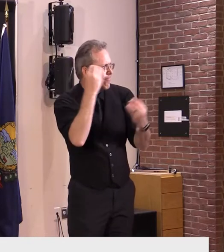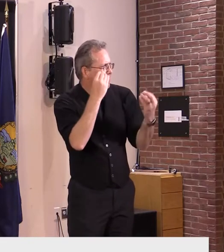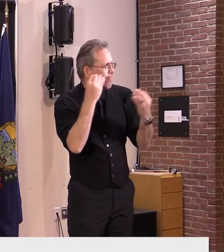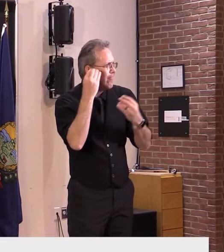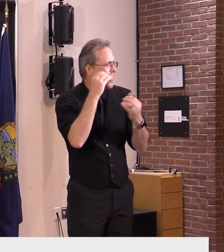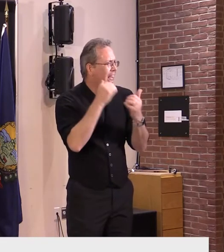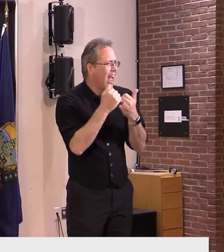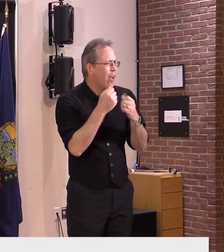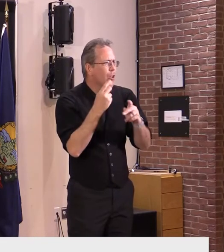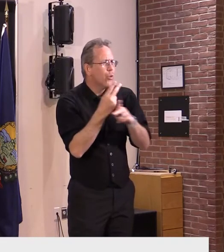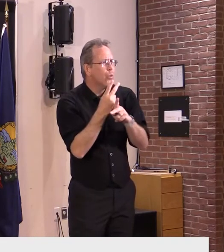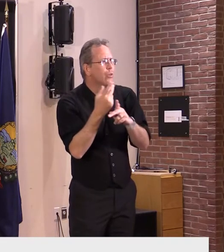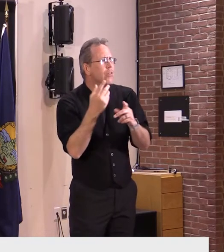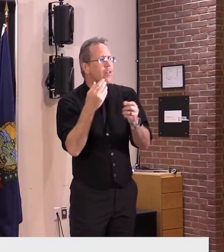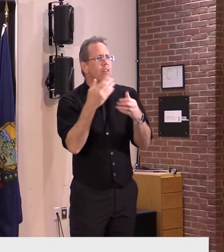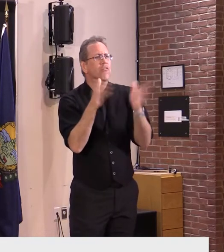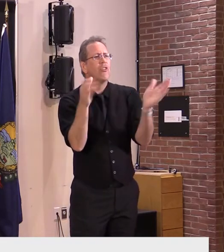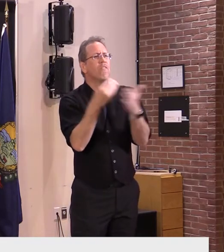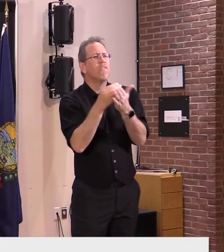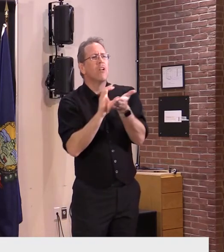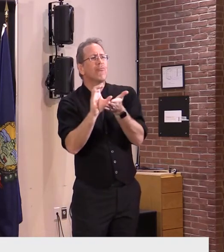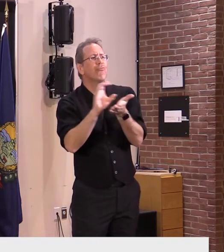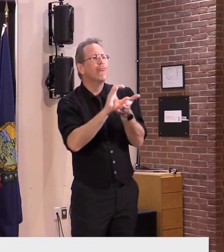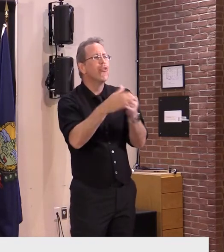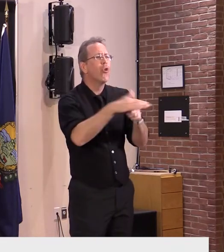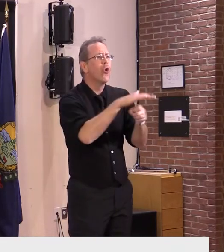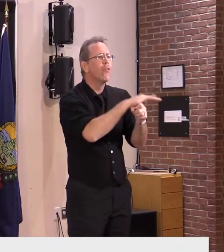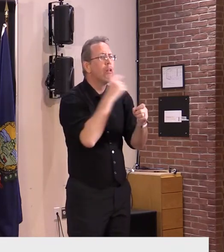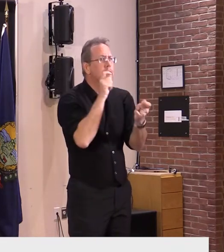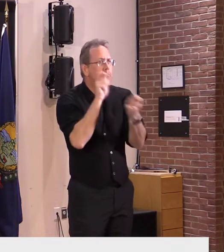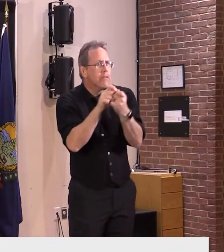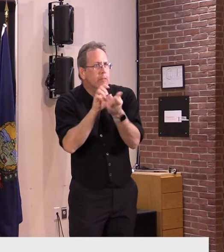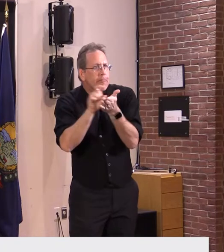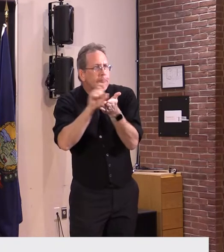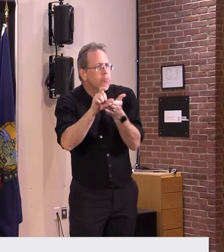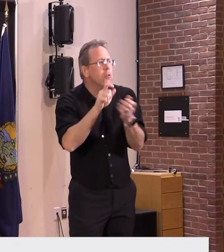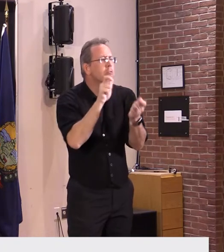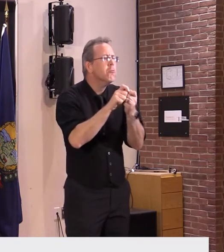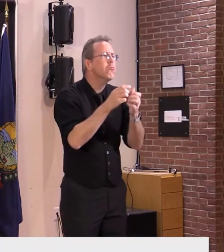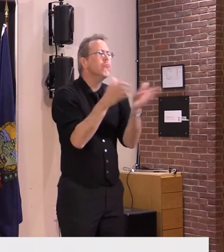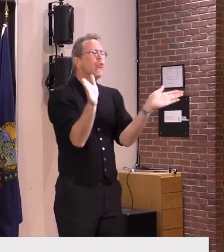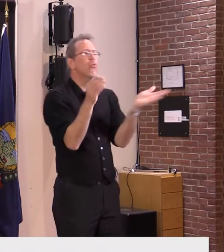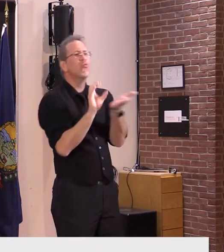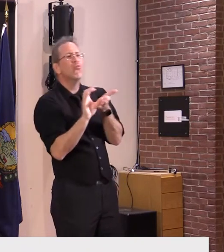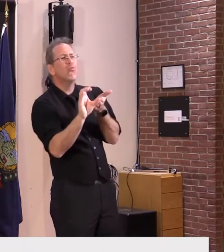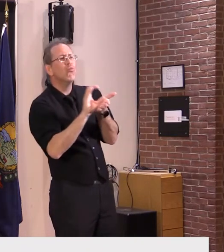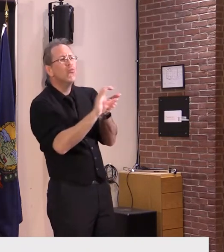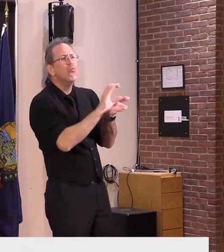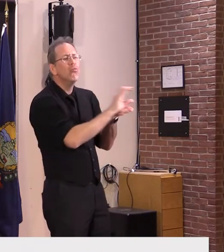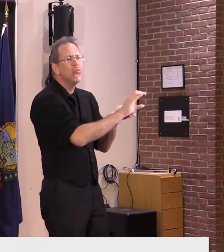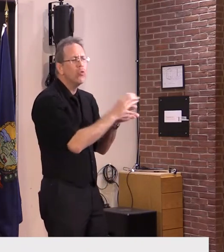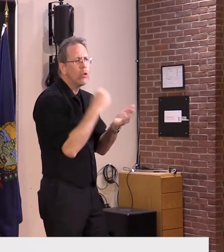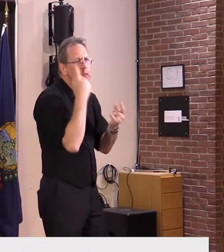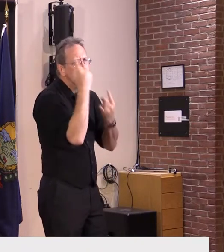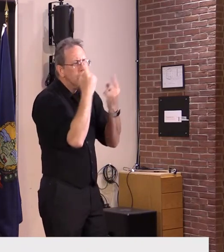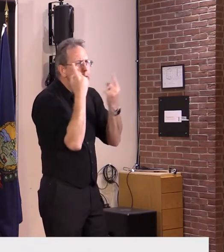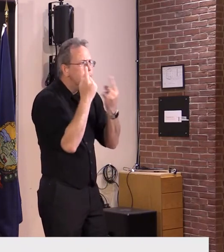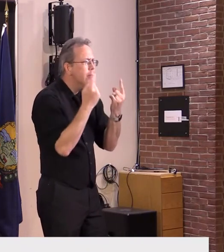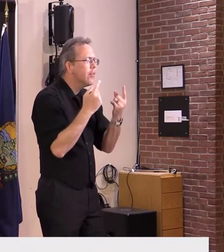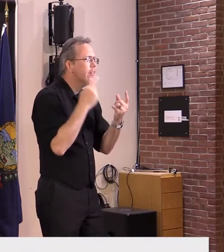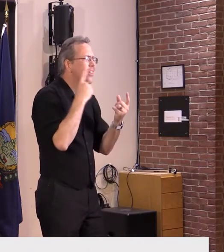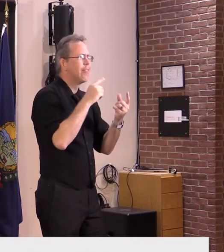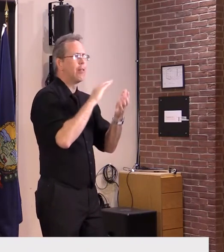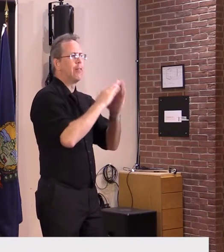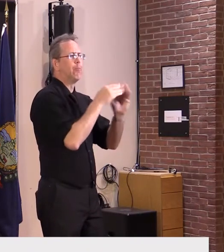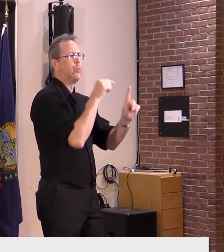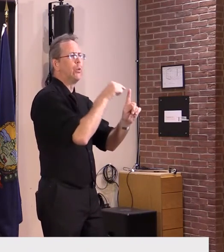fund in order to accomplish what they had set out to do. And for those communities that couldn't do